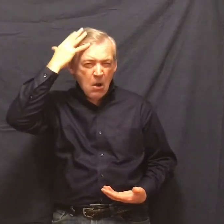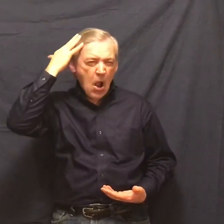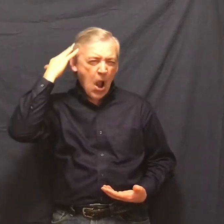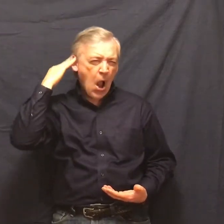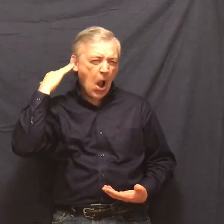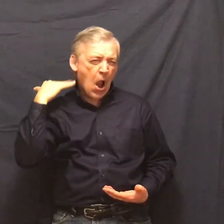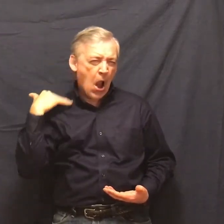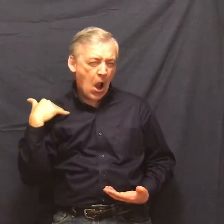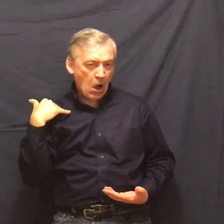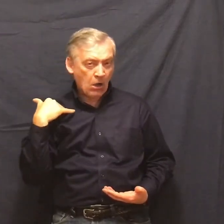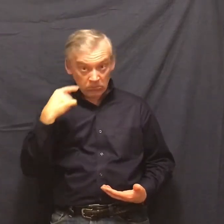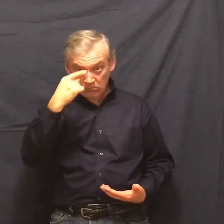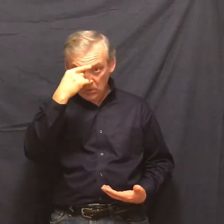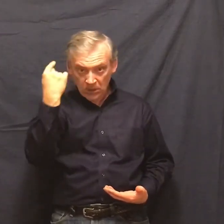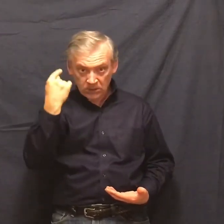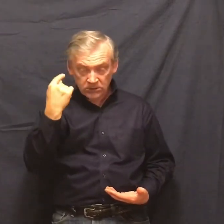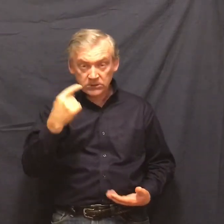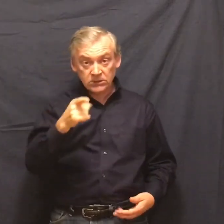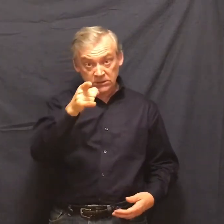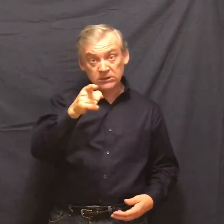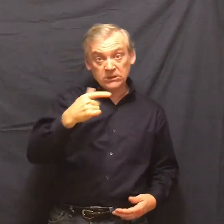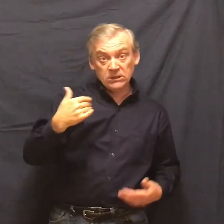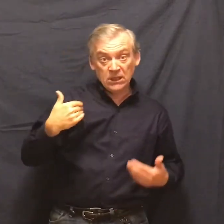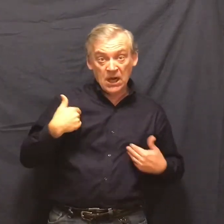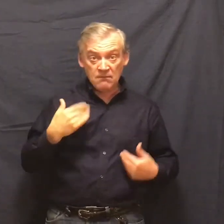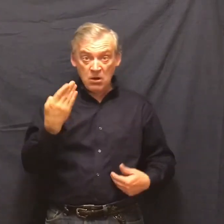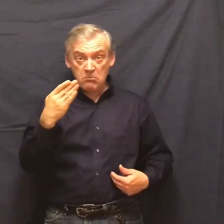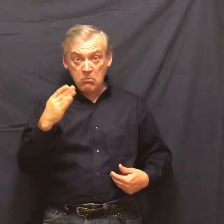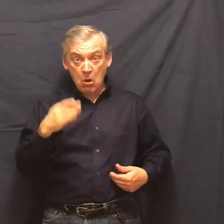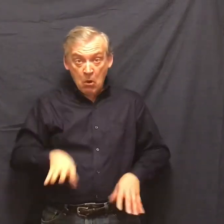Like the others, he wore blue jeans and a short denim jacket.